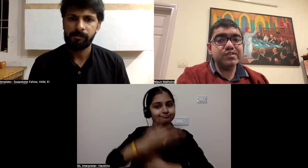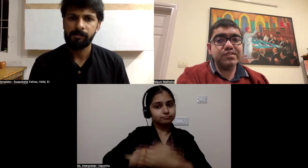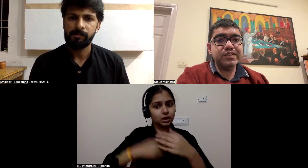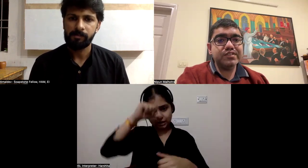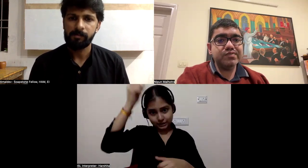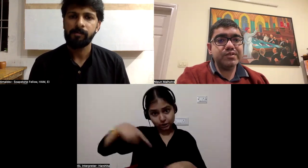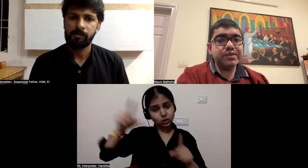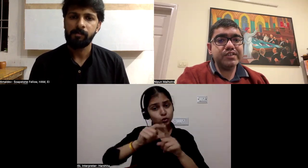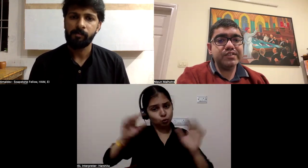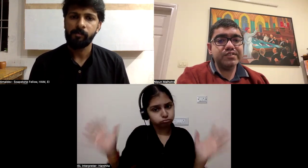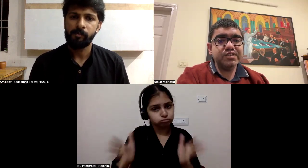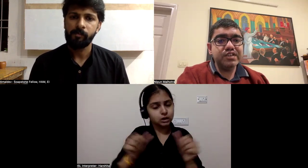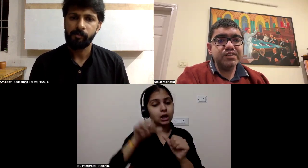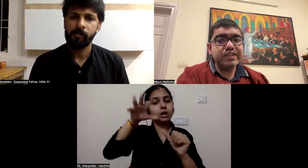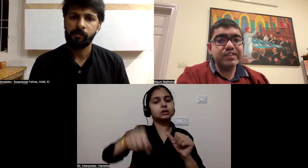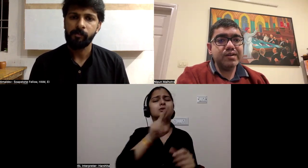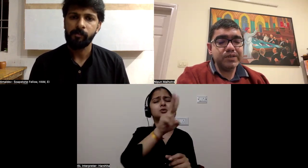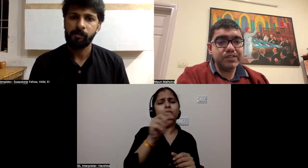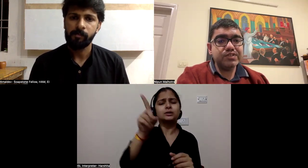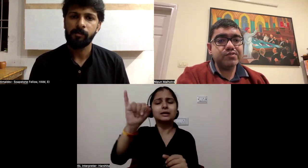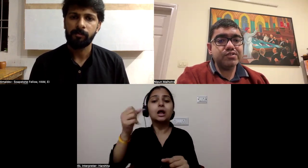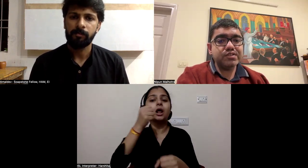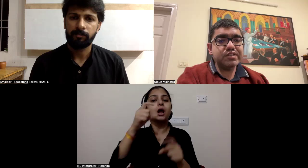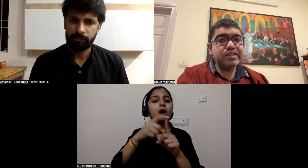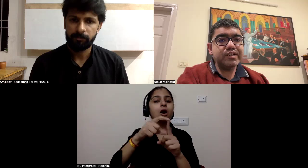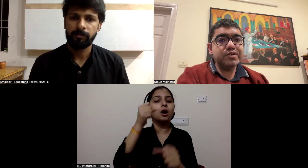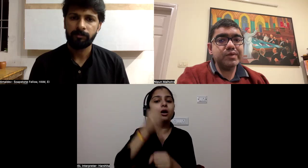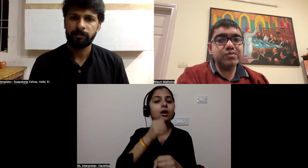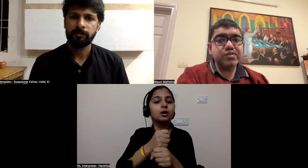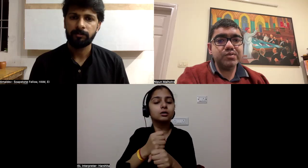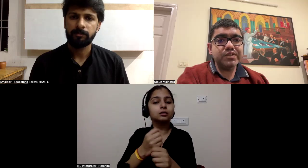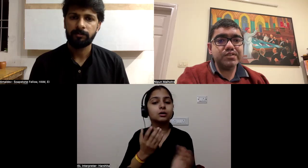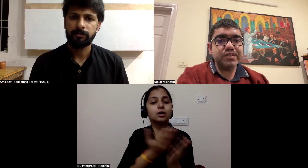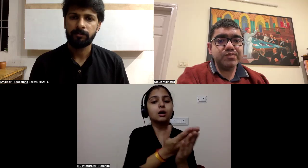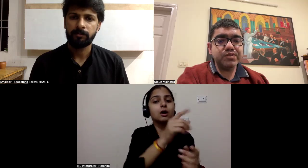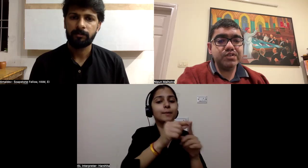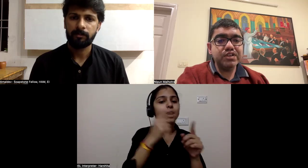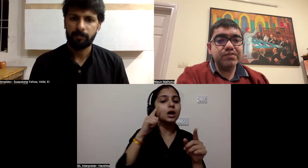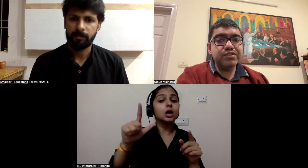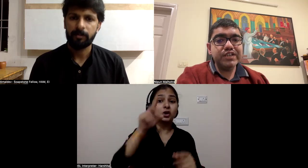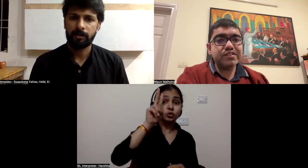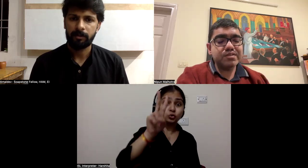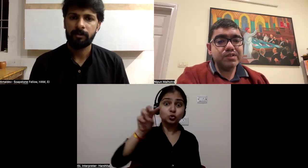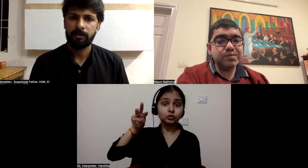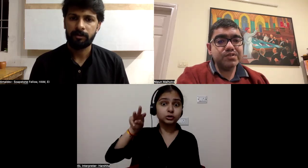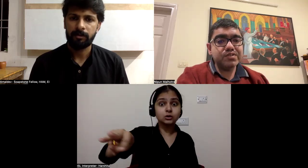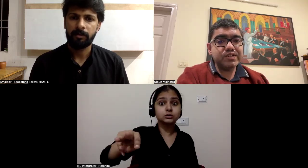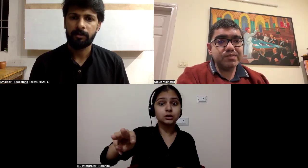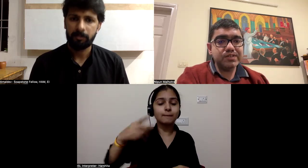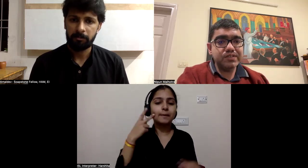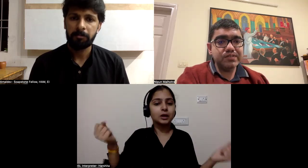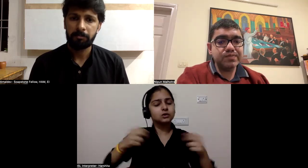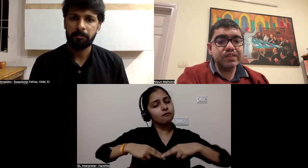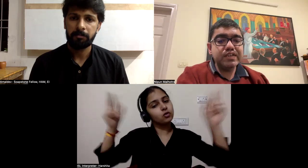in 2016, I actually filed a PIL against the Delhi government, which forced the Delhi government to buy 2,000 buses that were fully accessible to persons